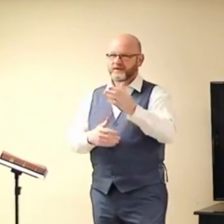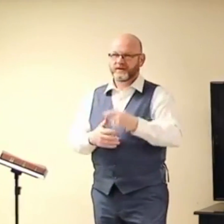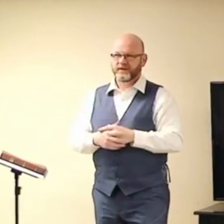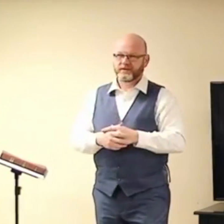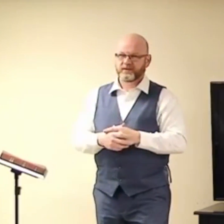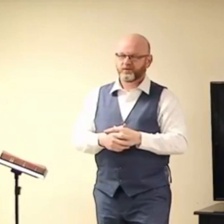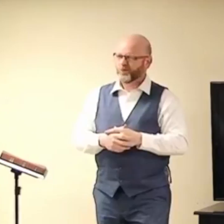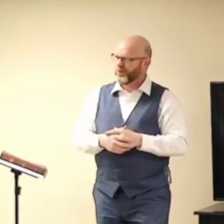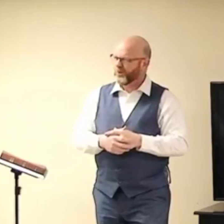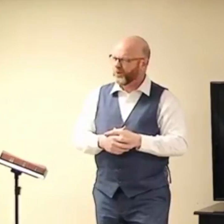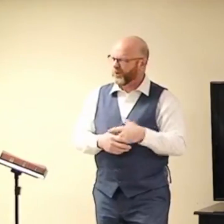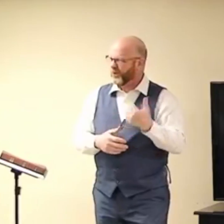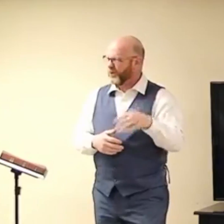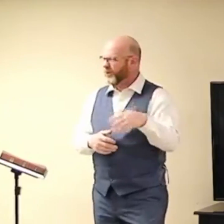hands.